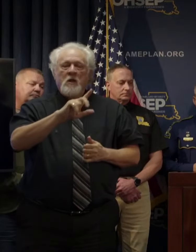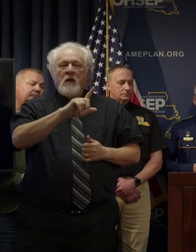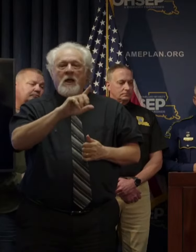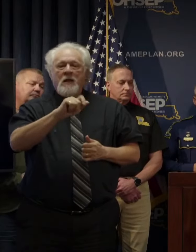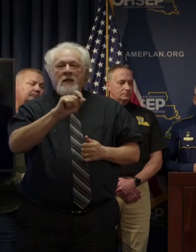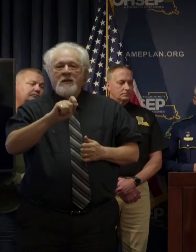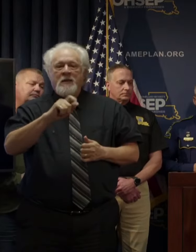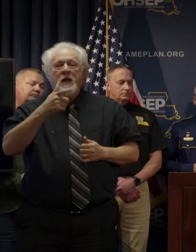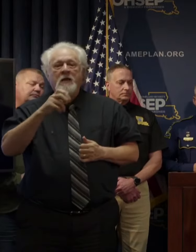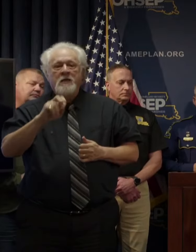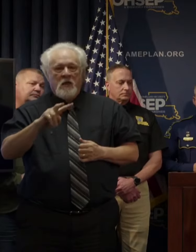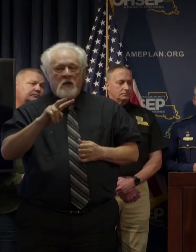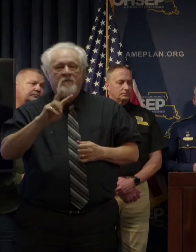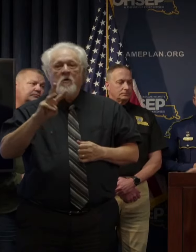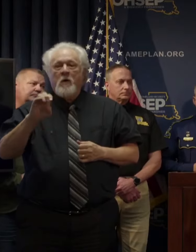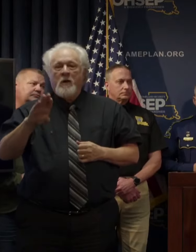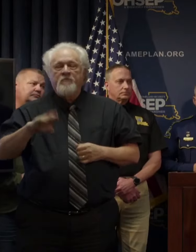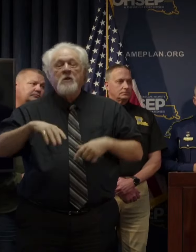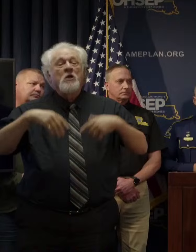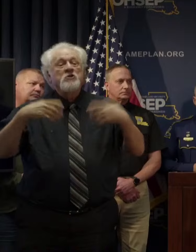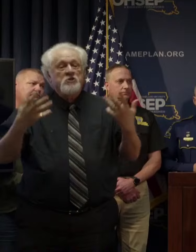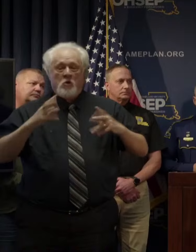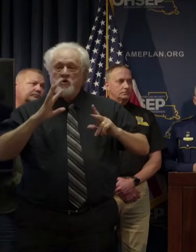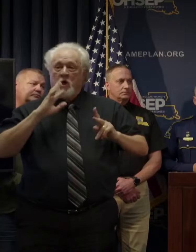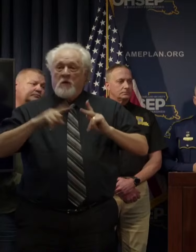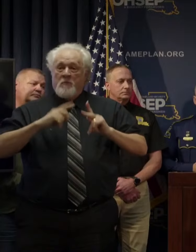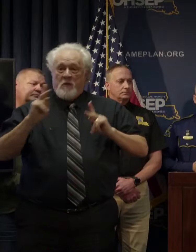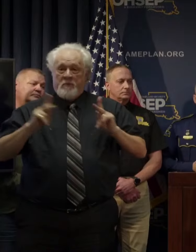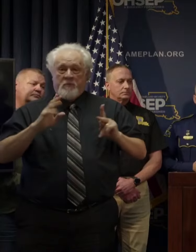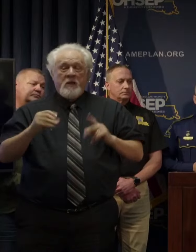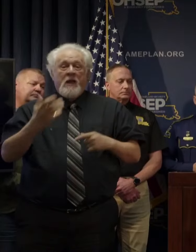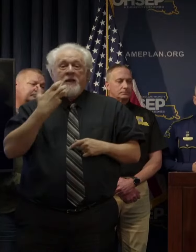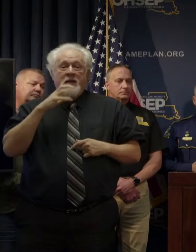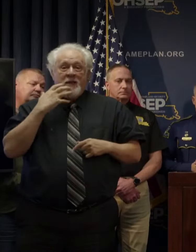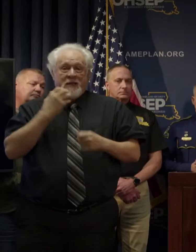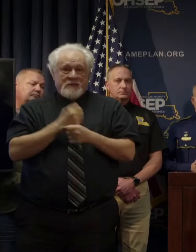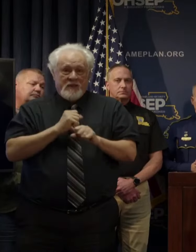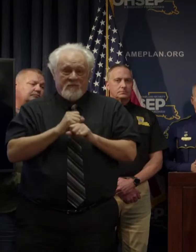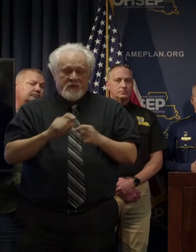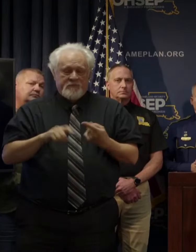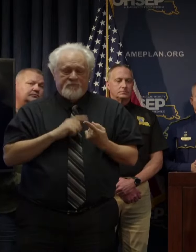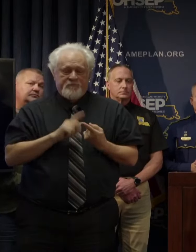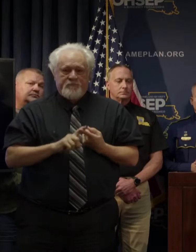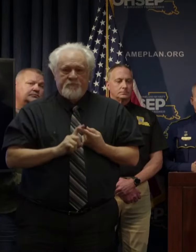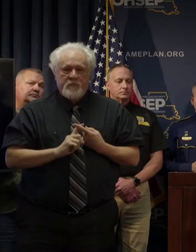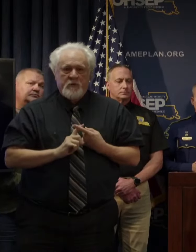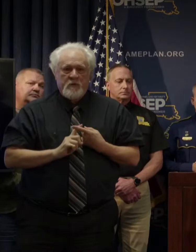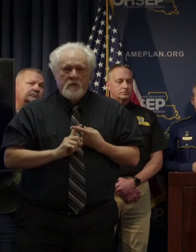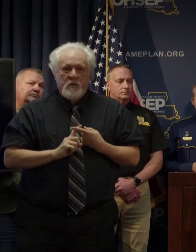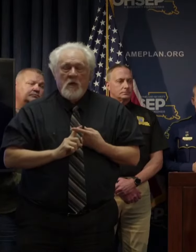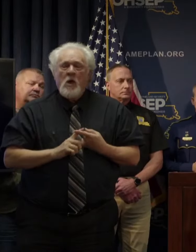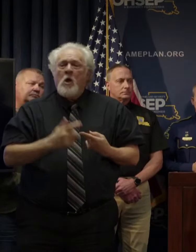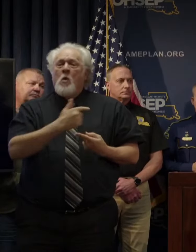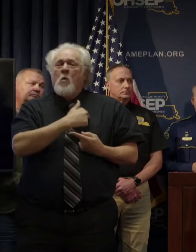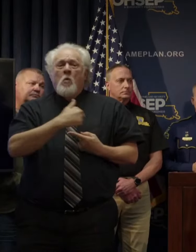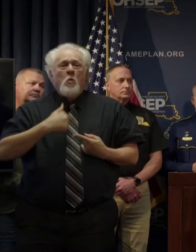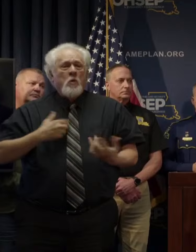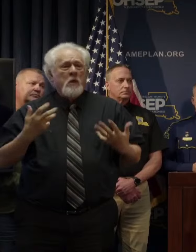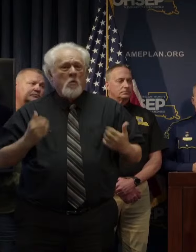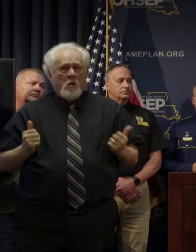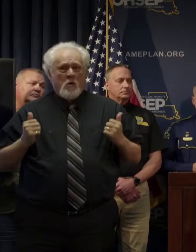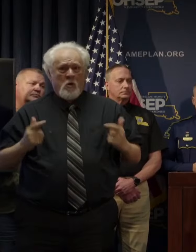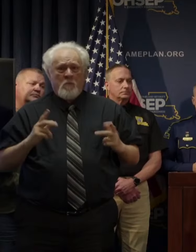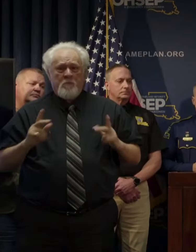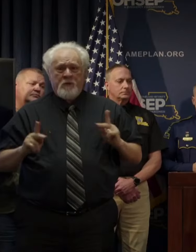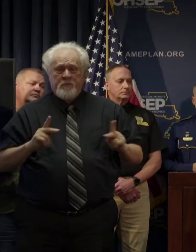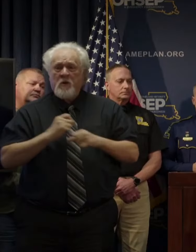website. So let's talk about people and some heating safety precautions. We want all of our citizens